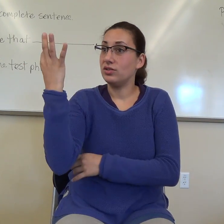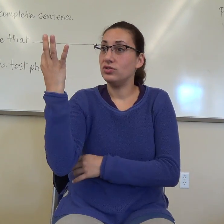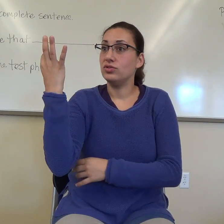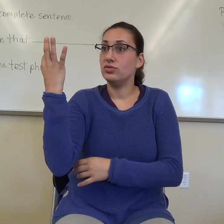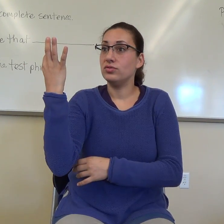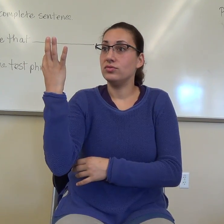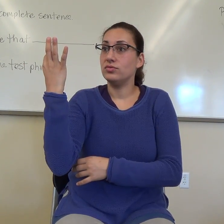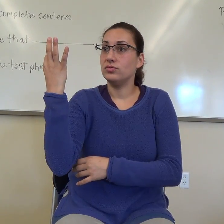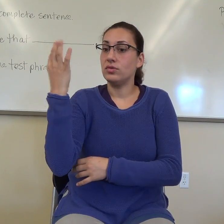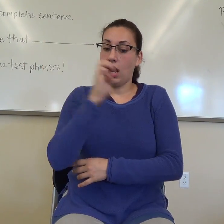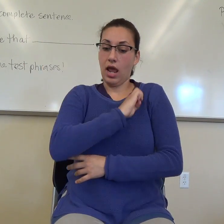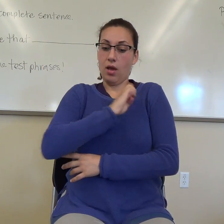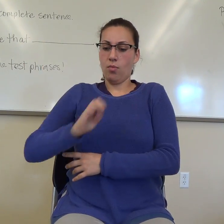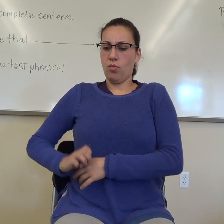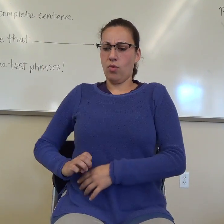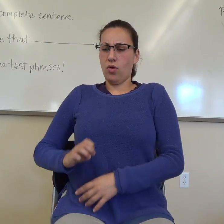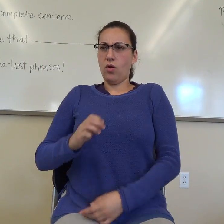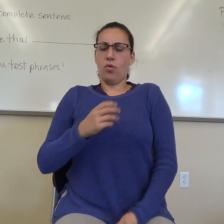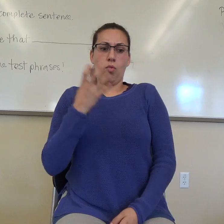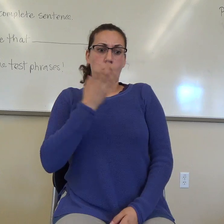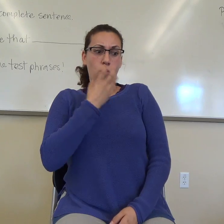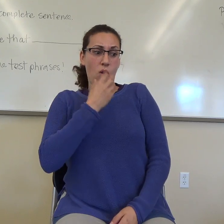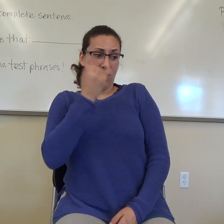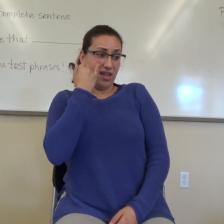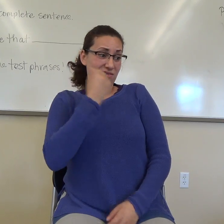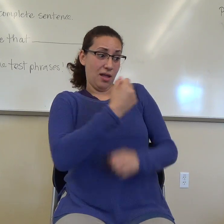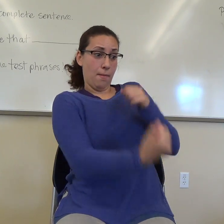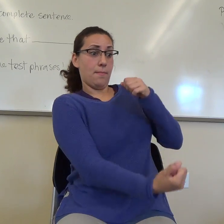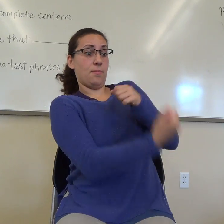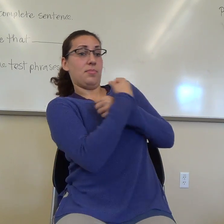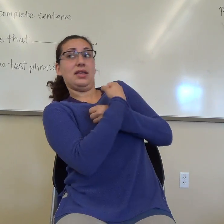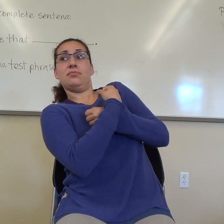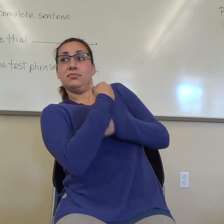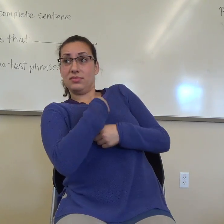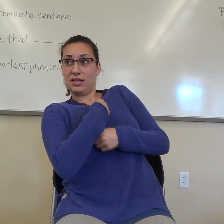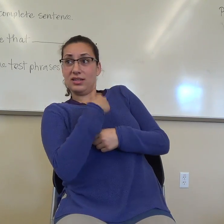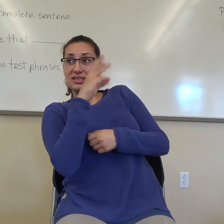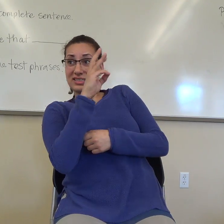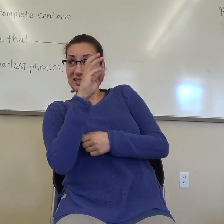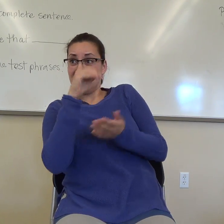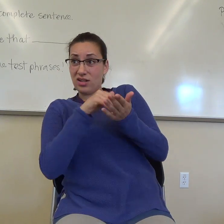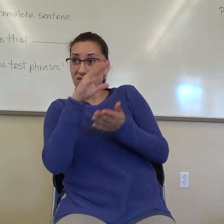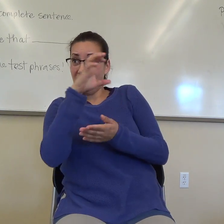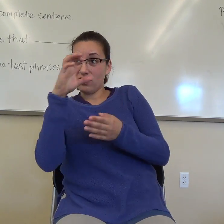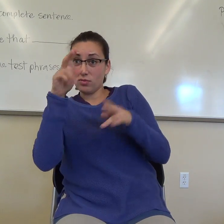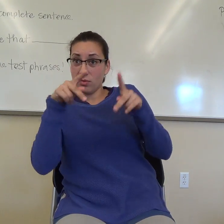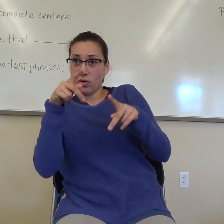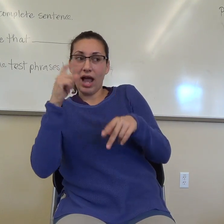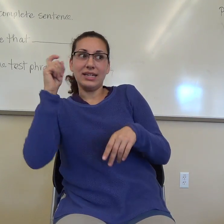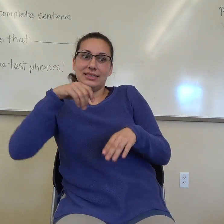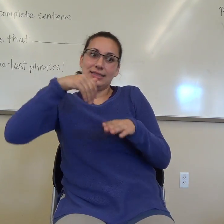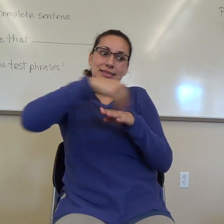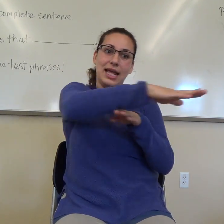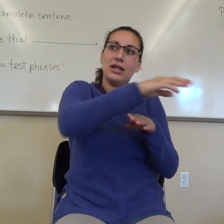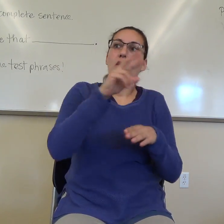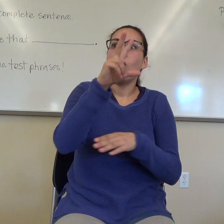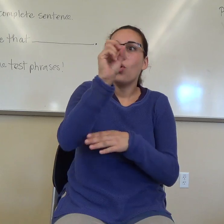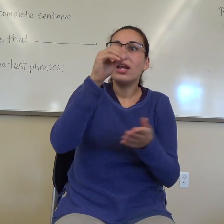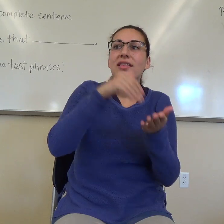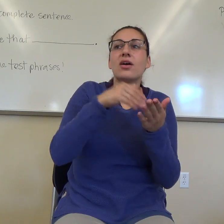emperor said, whoa, if they can defeat 6,500 people, I better send 30,000 more.